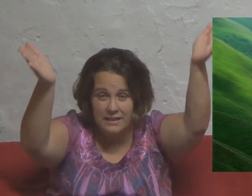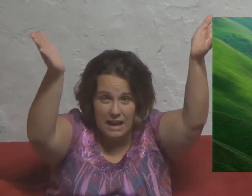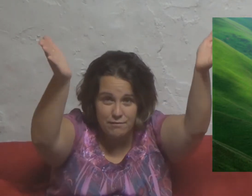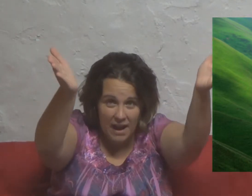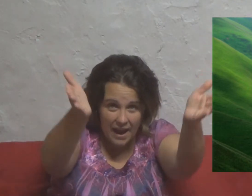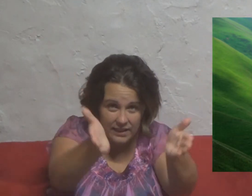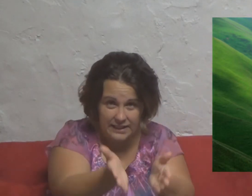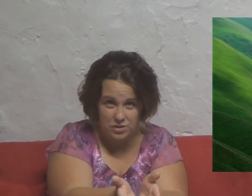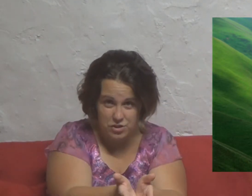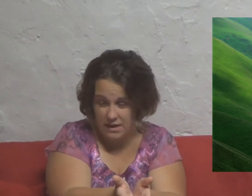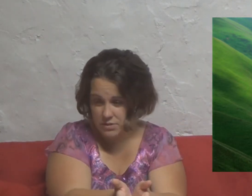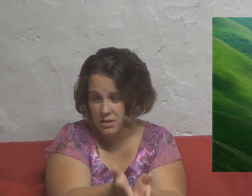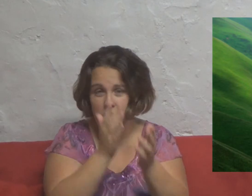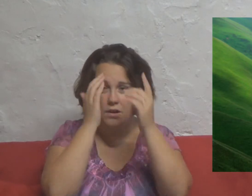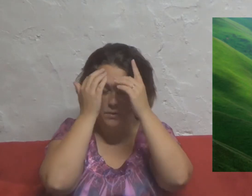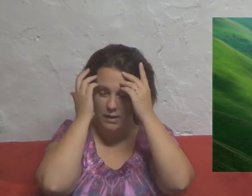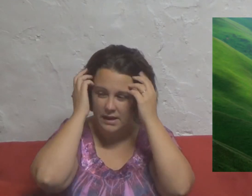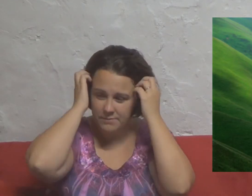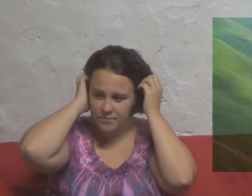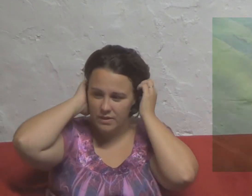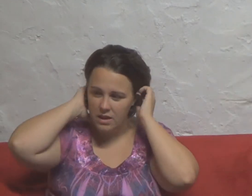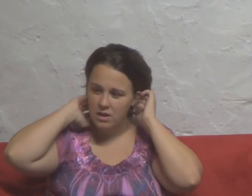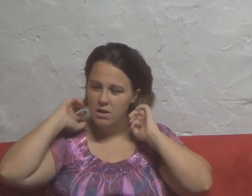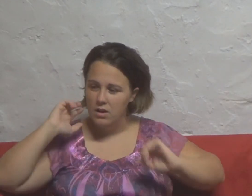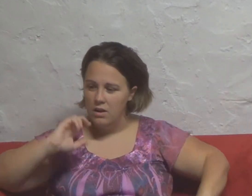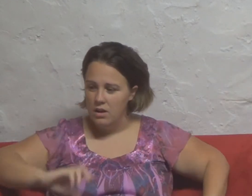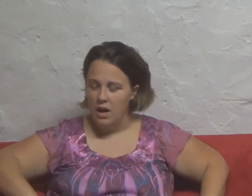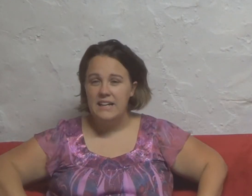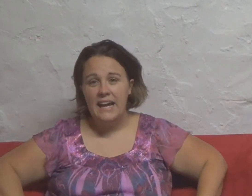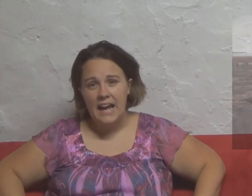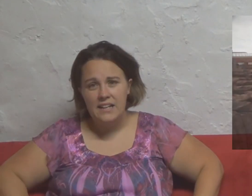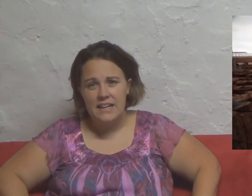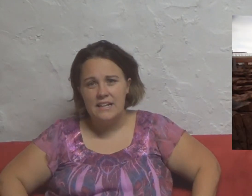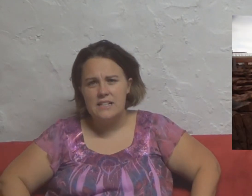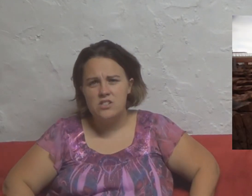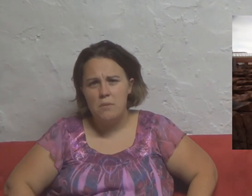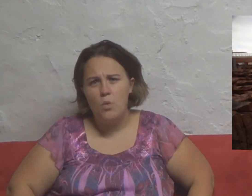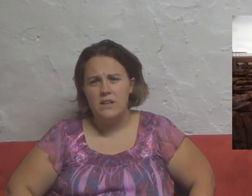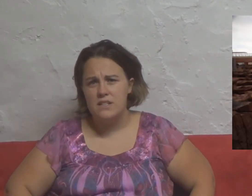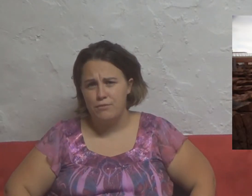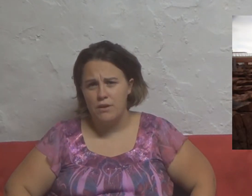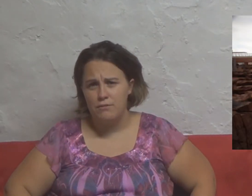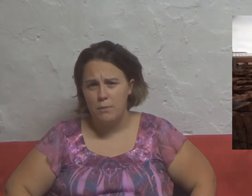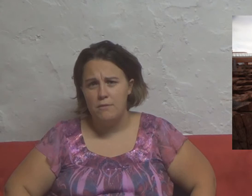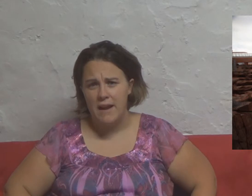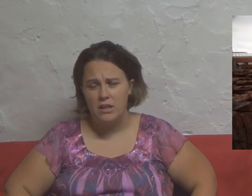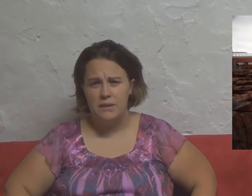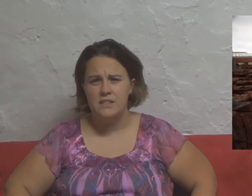that a valley is shaped. Okay? A canyon is somewhat different from a valley because